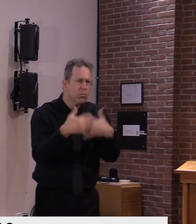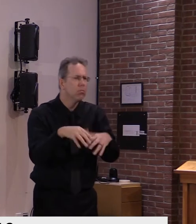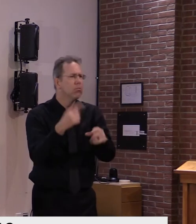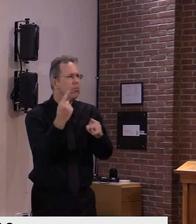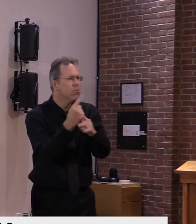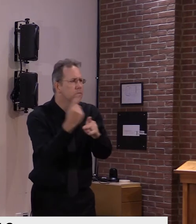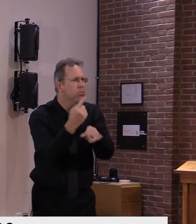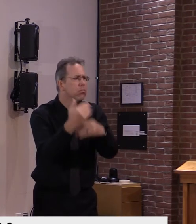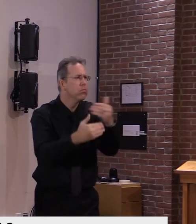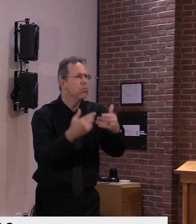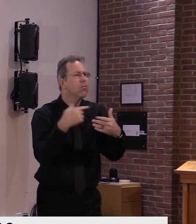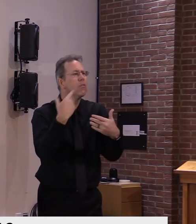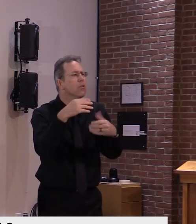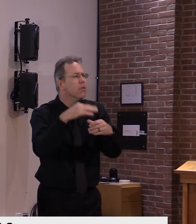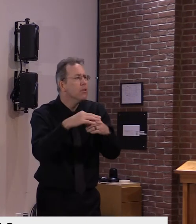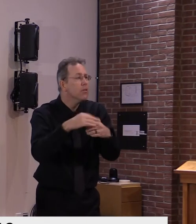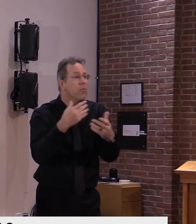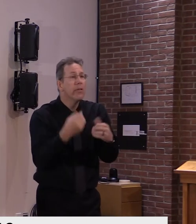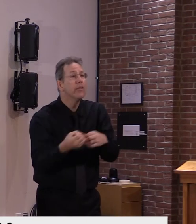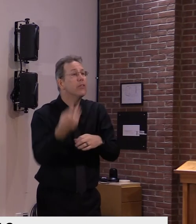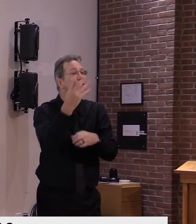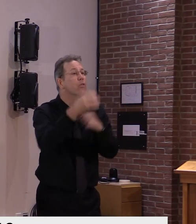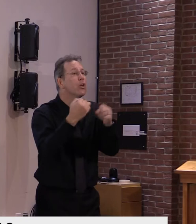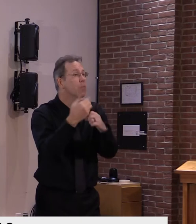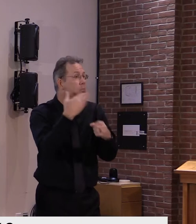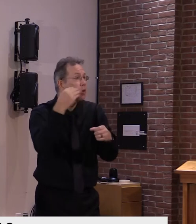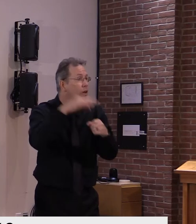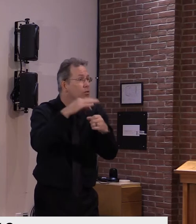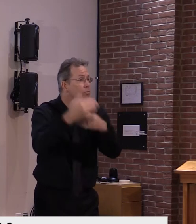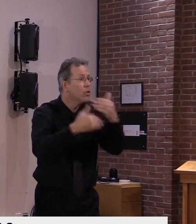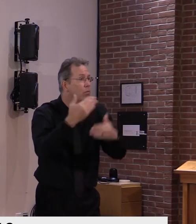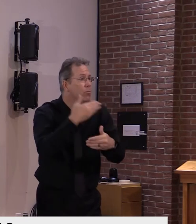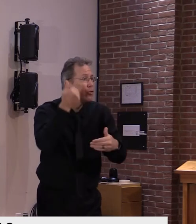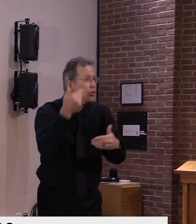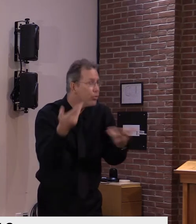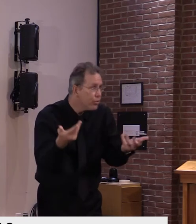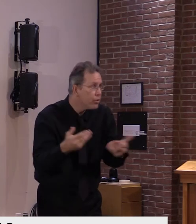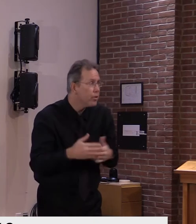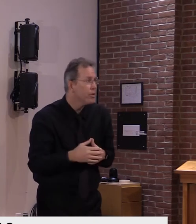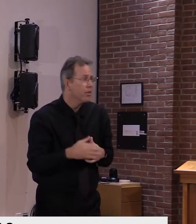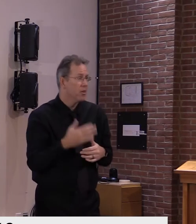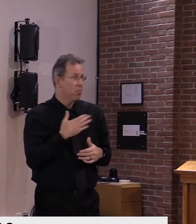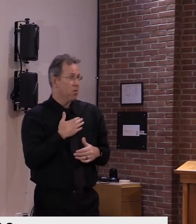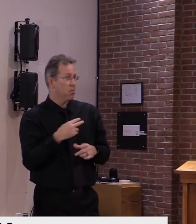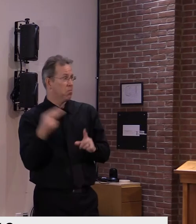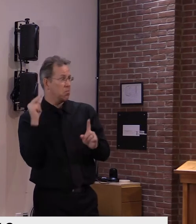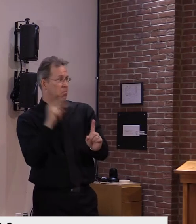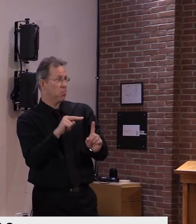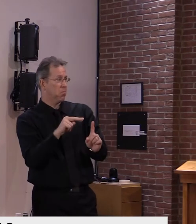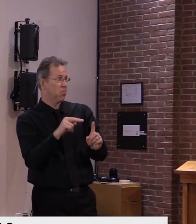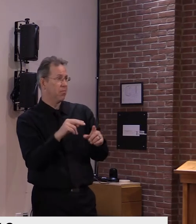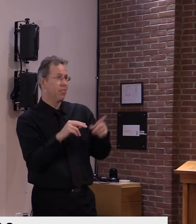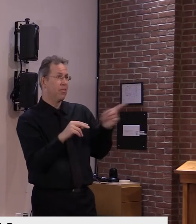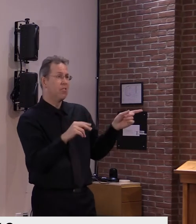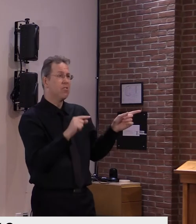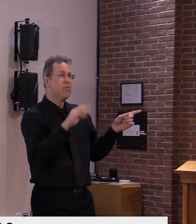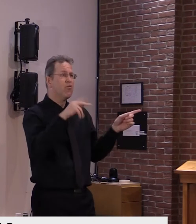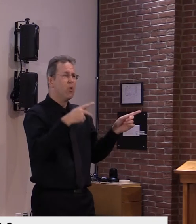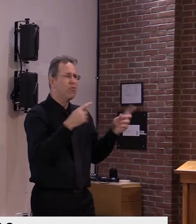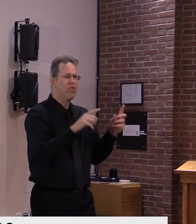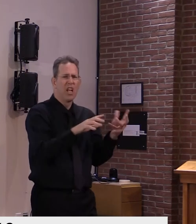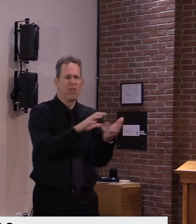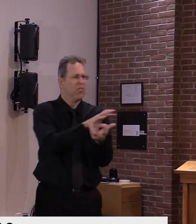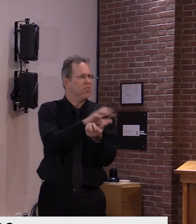But from my perspective, I think, again, I don't think it undermined it, but it did put a bit